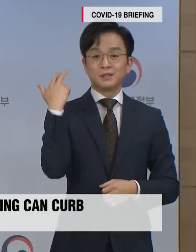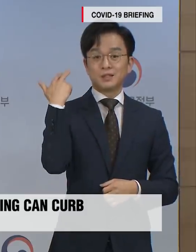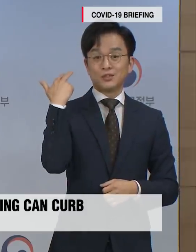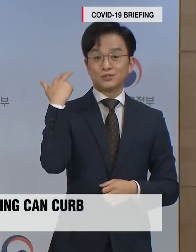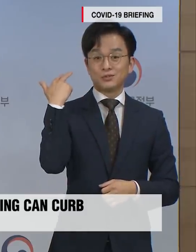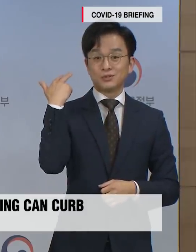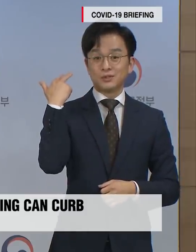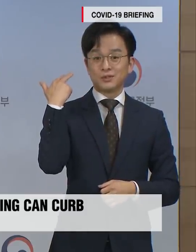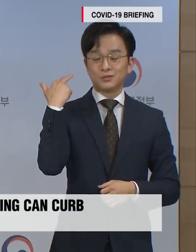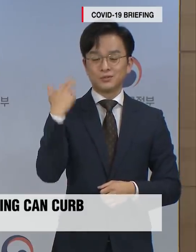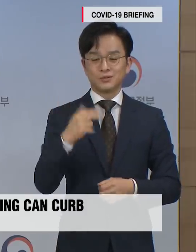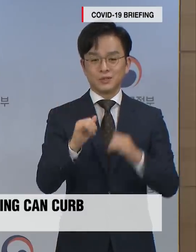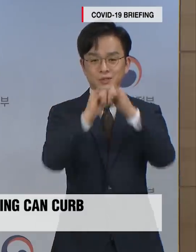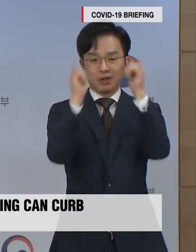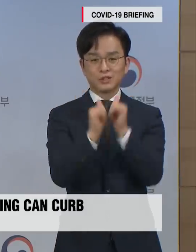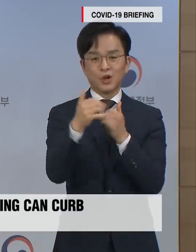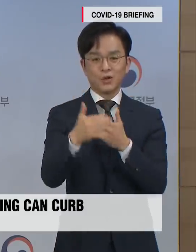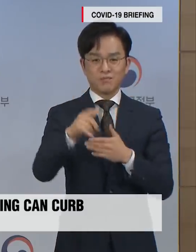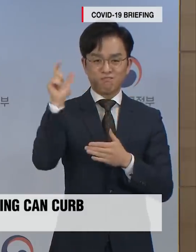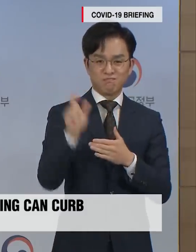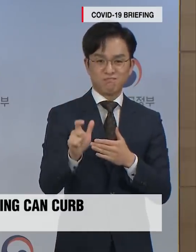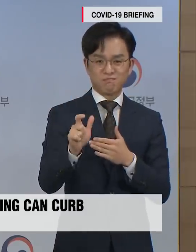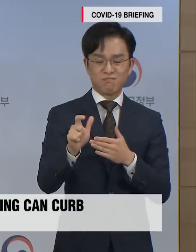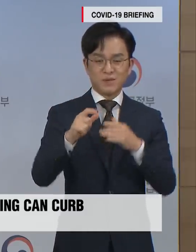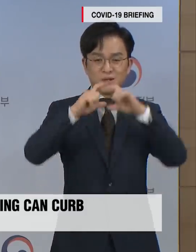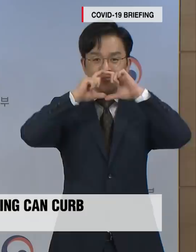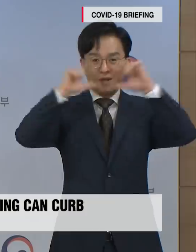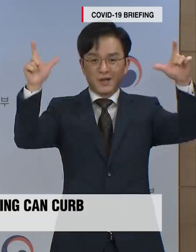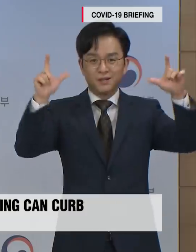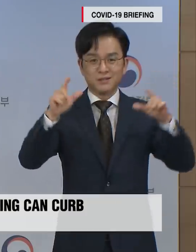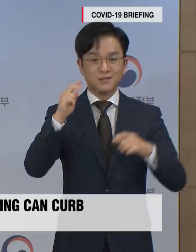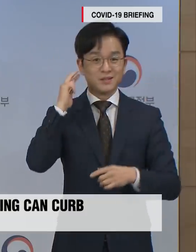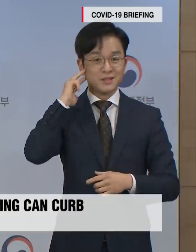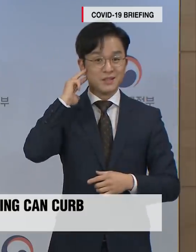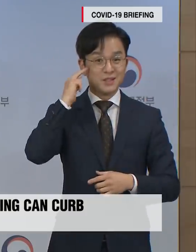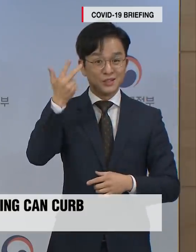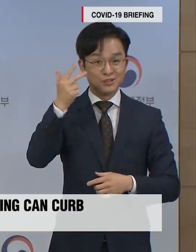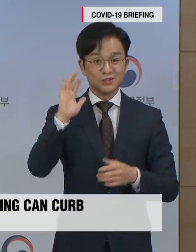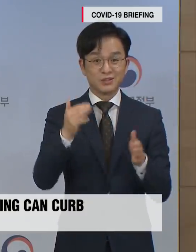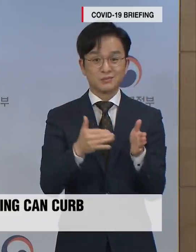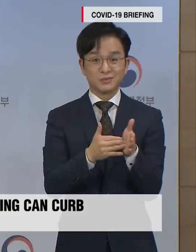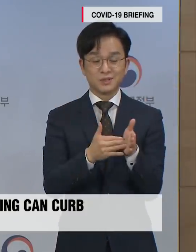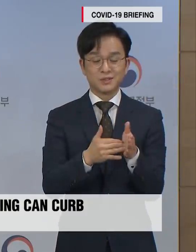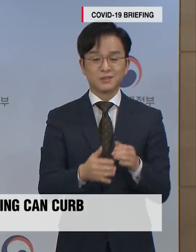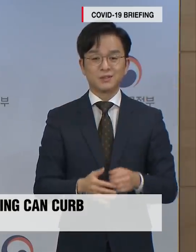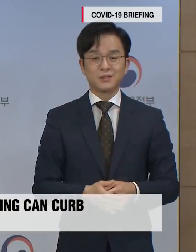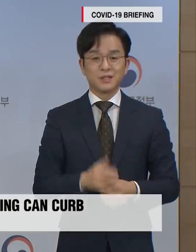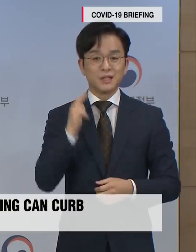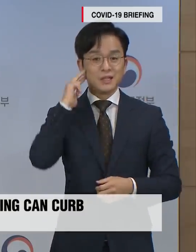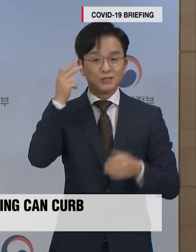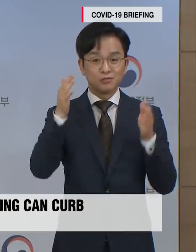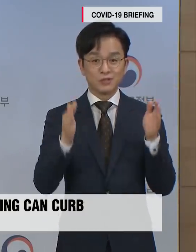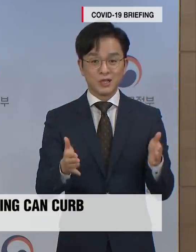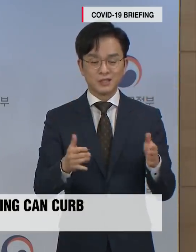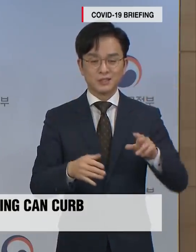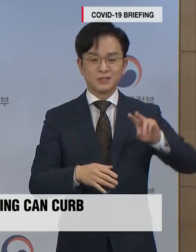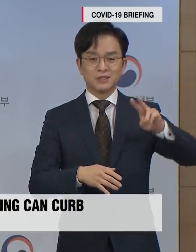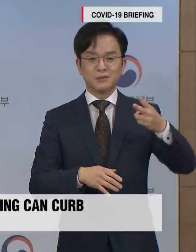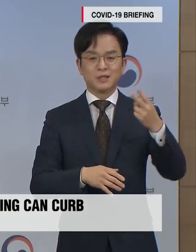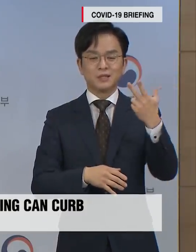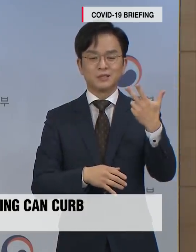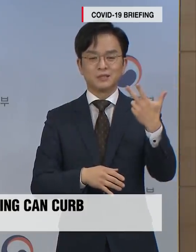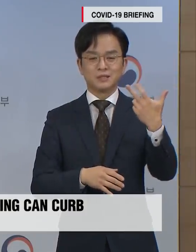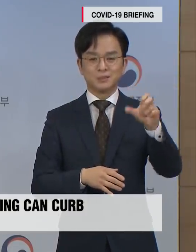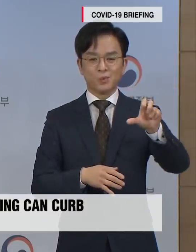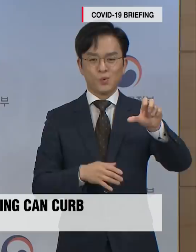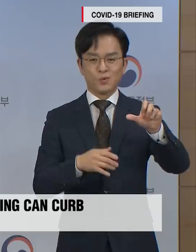the extension of the strengthened social distancing for another 2 weeks, and a week has passed since then. So this week,